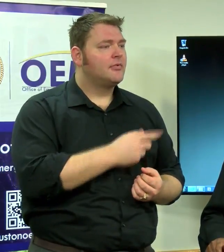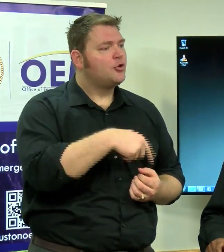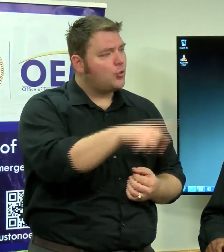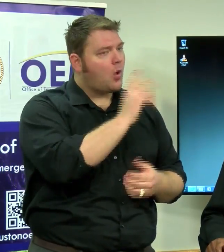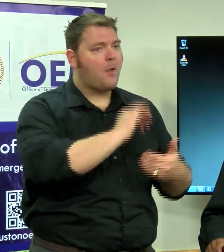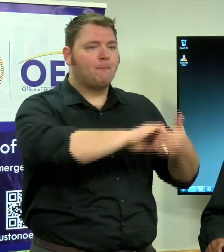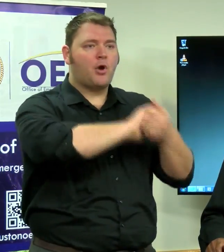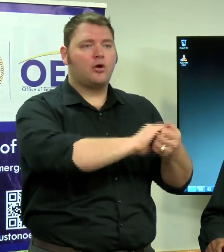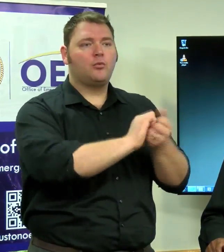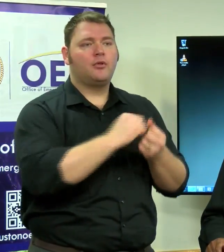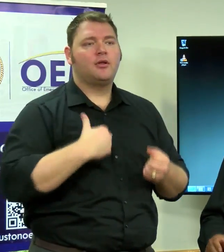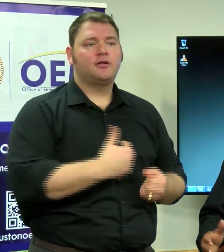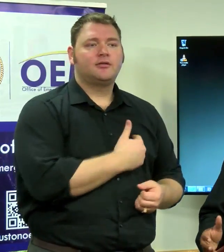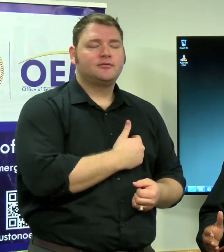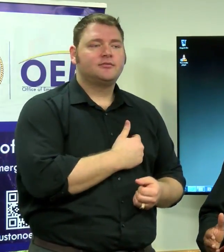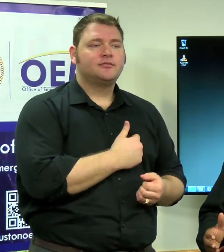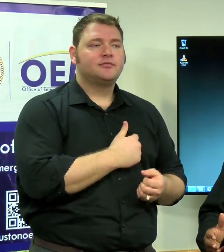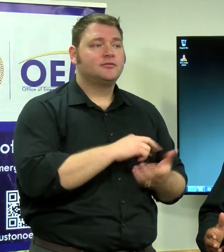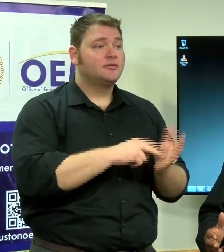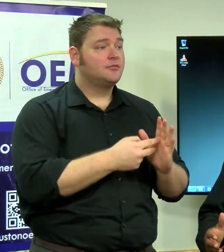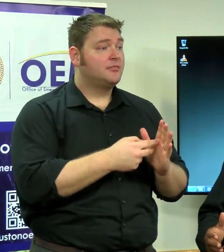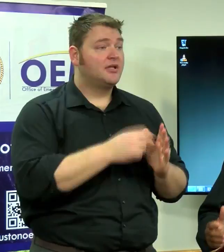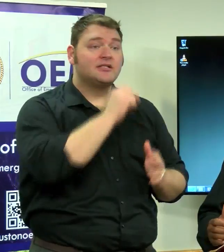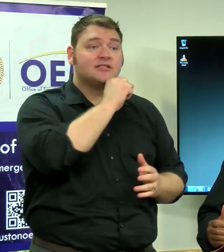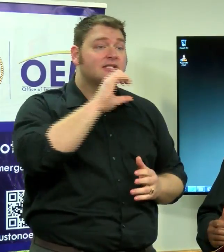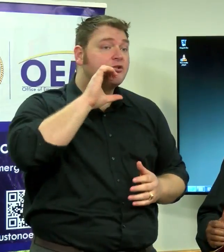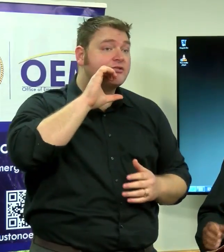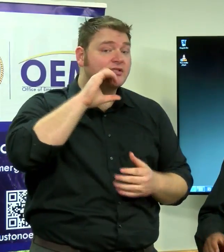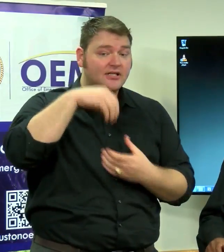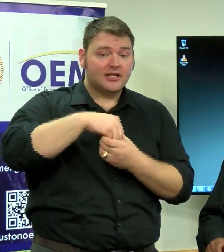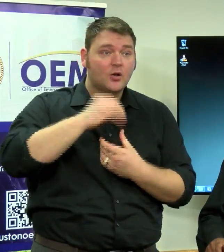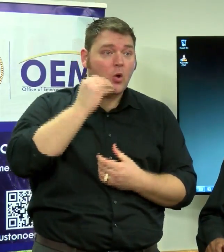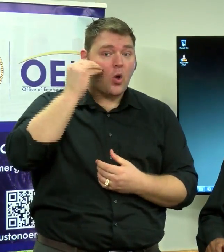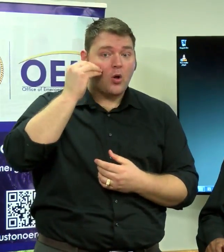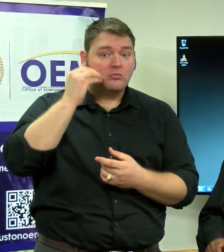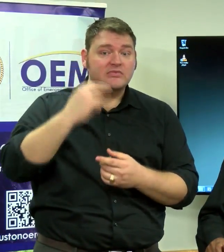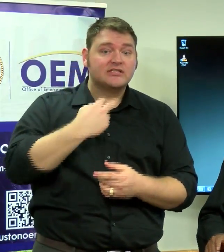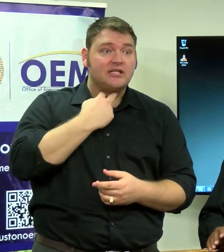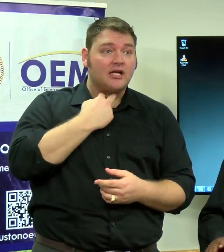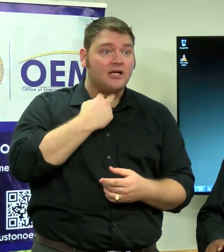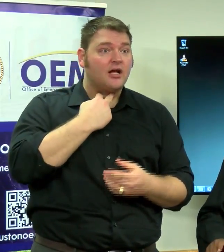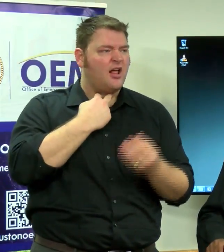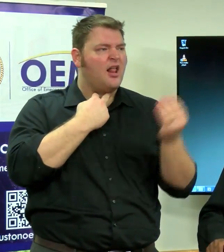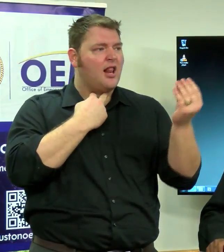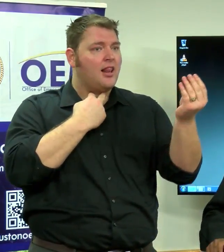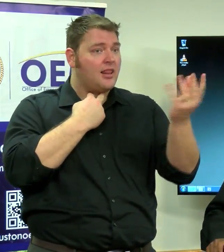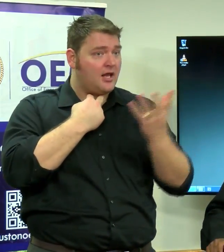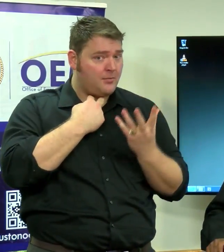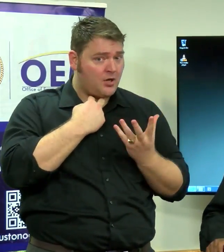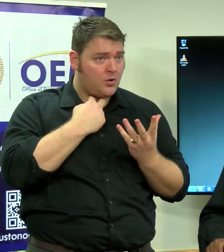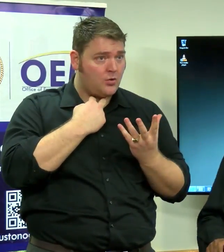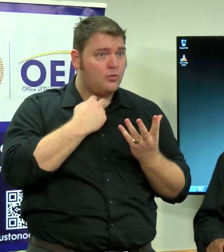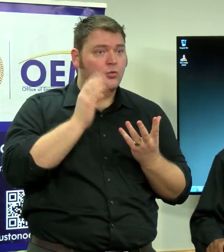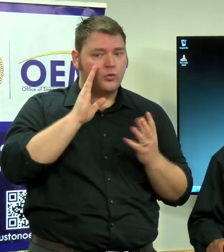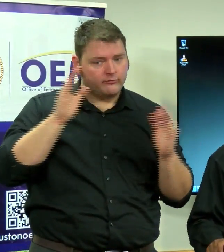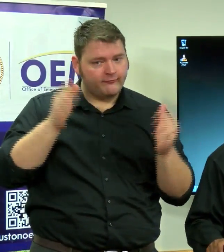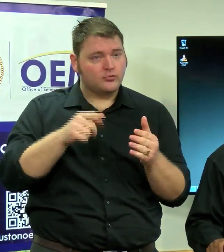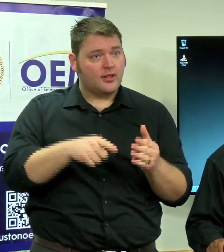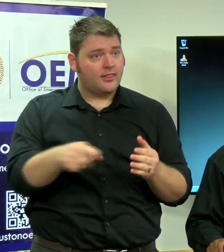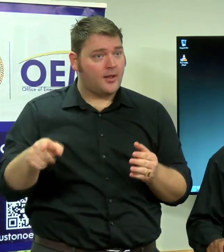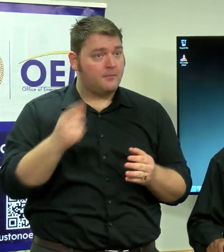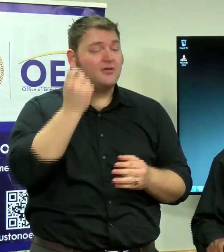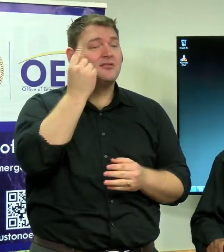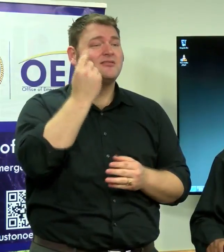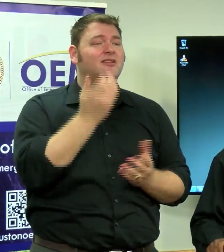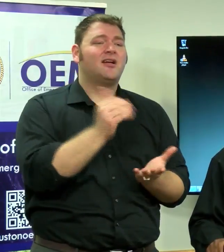disabilities that may still be in their homes needing to be rescued, let us know. But I do want to thank, again,